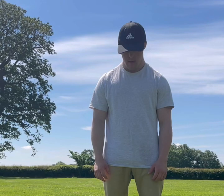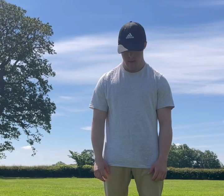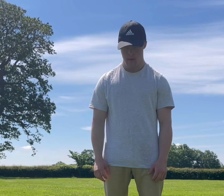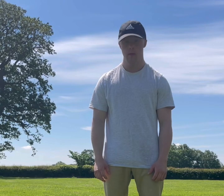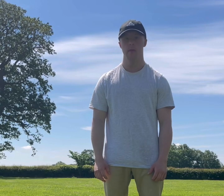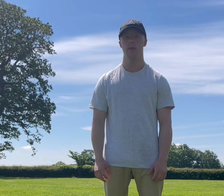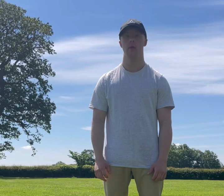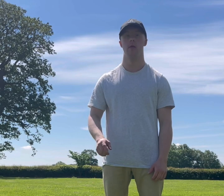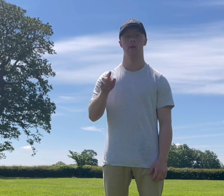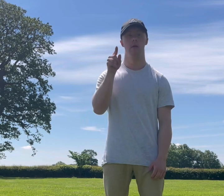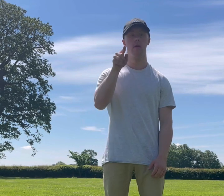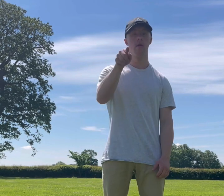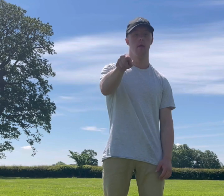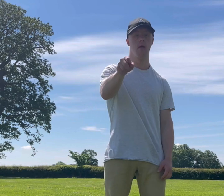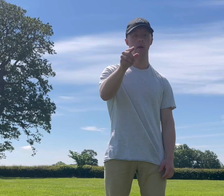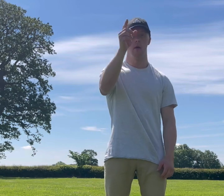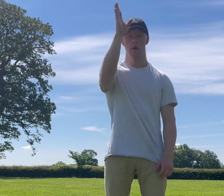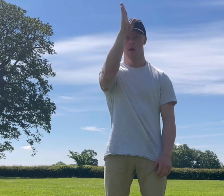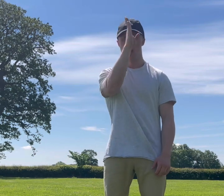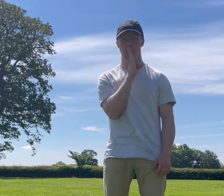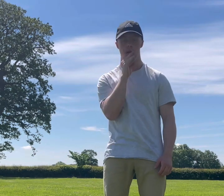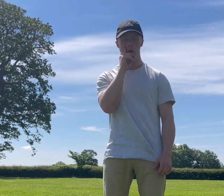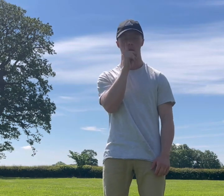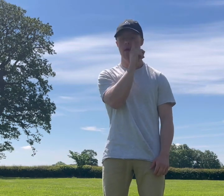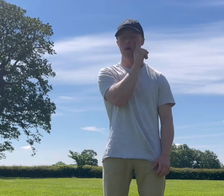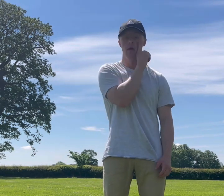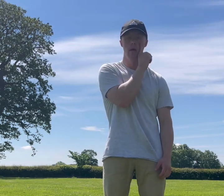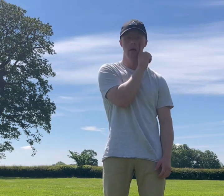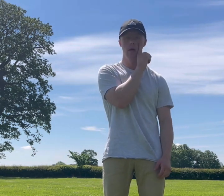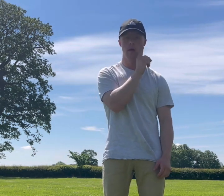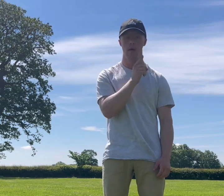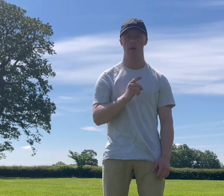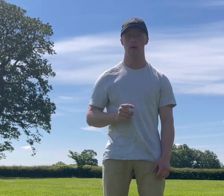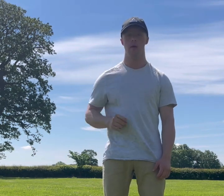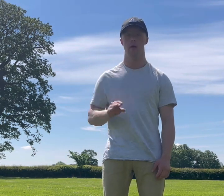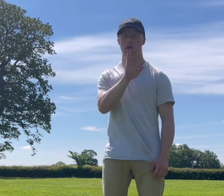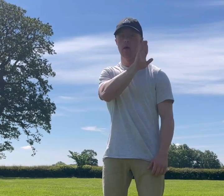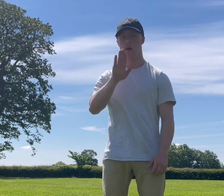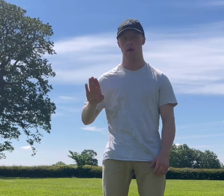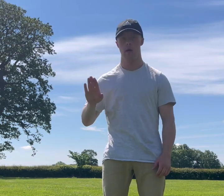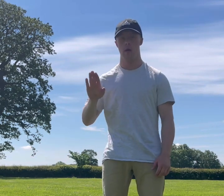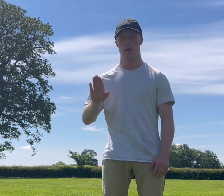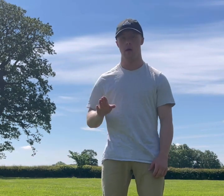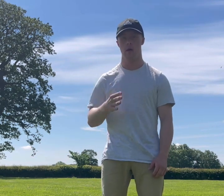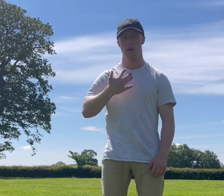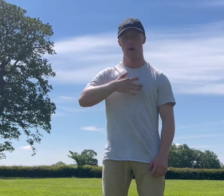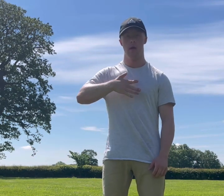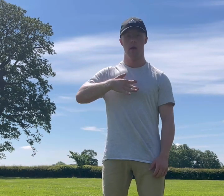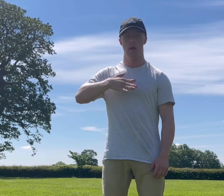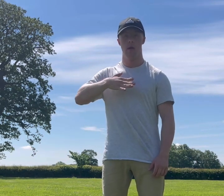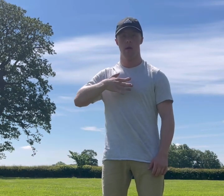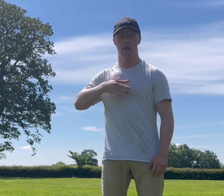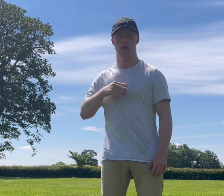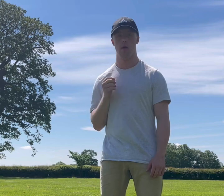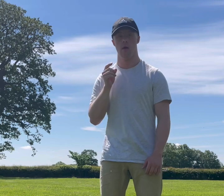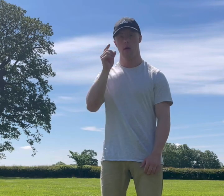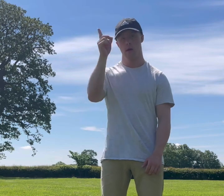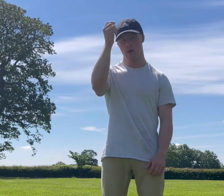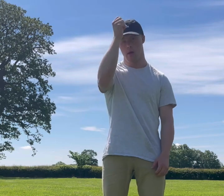You with the sad eyes, don't be discouraged Oh, I